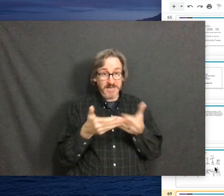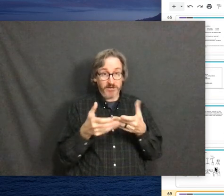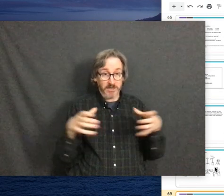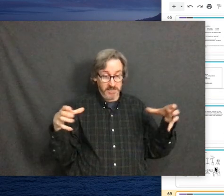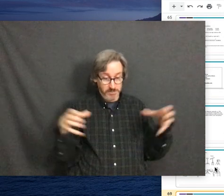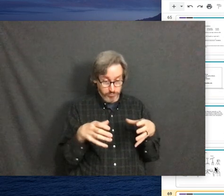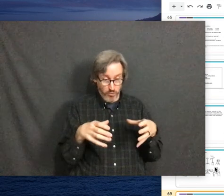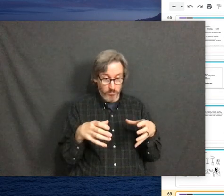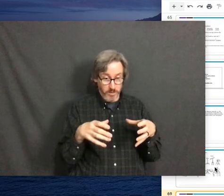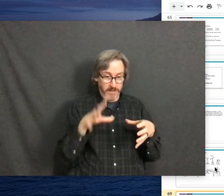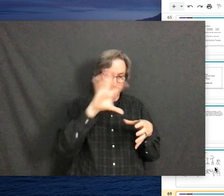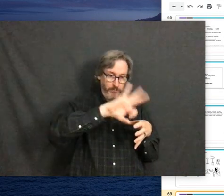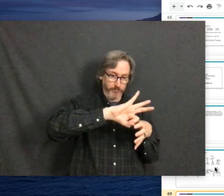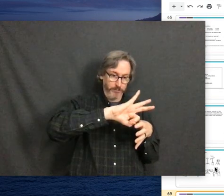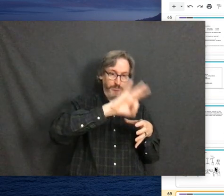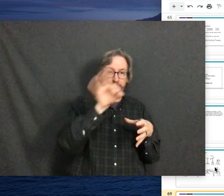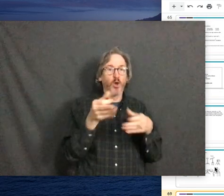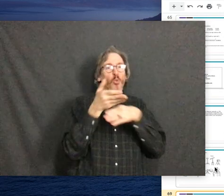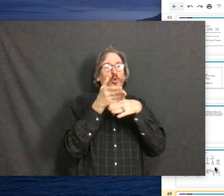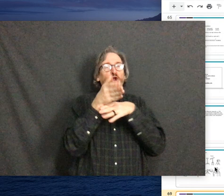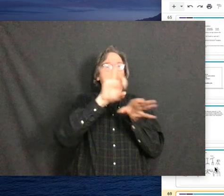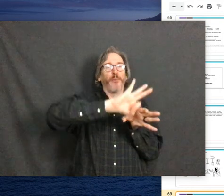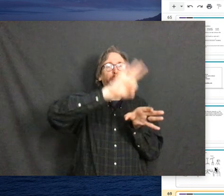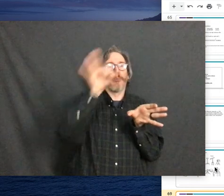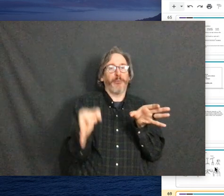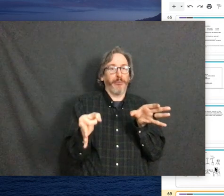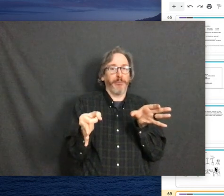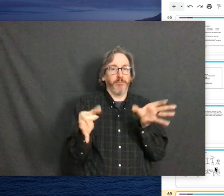whatever the material is, boom, and then